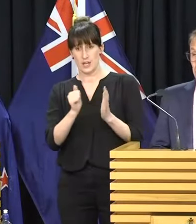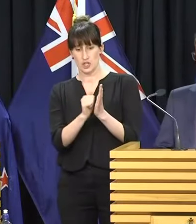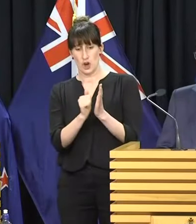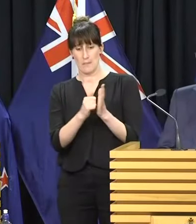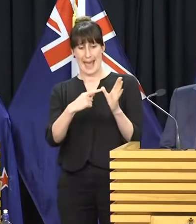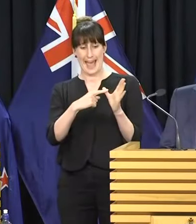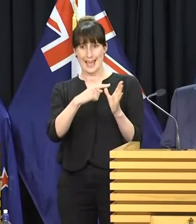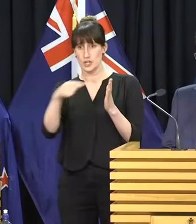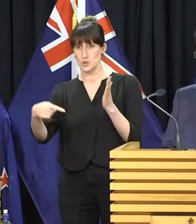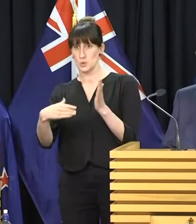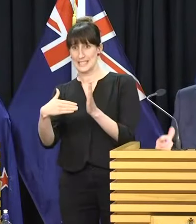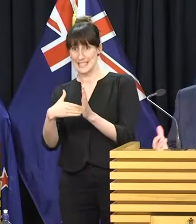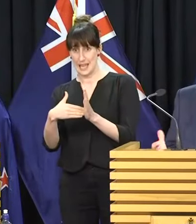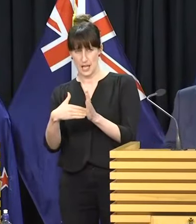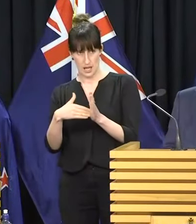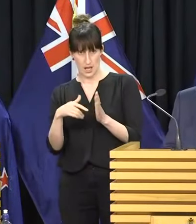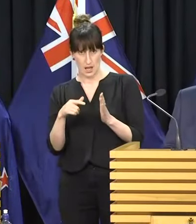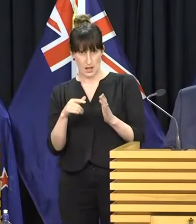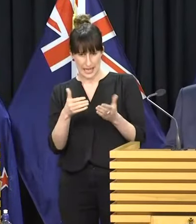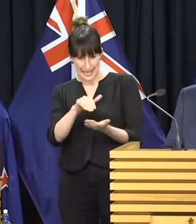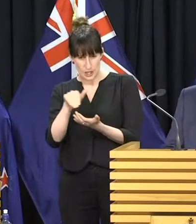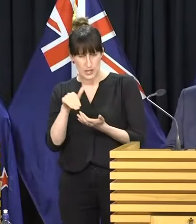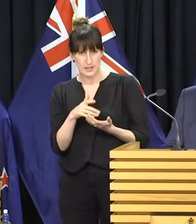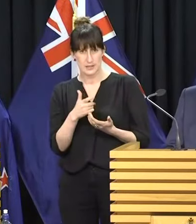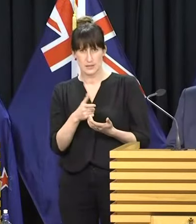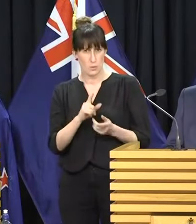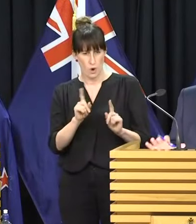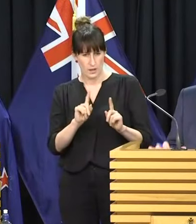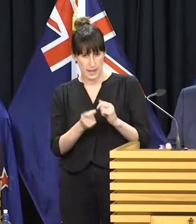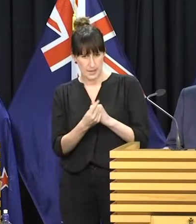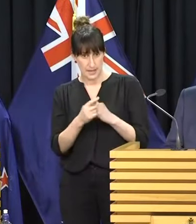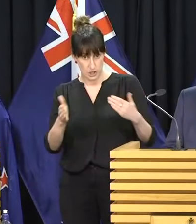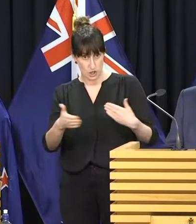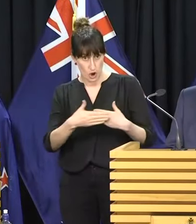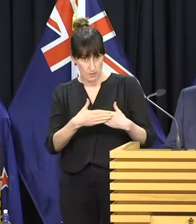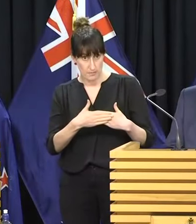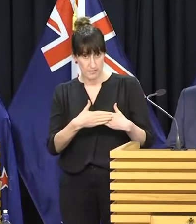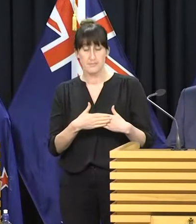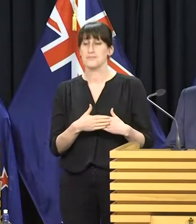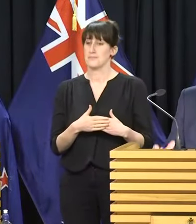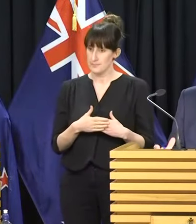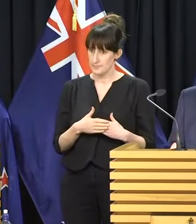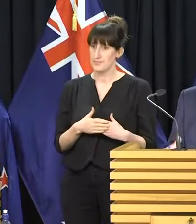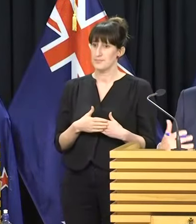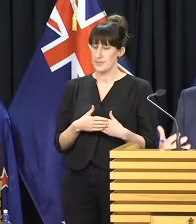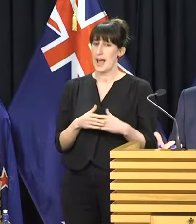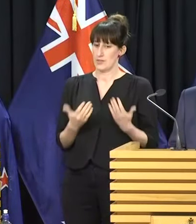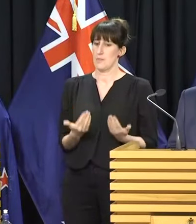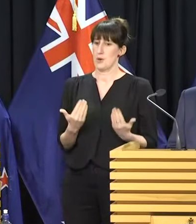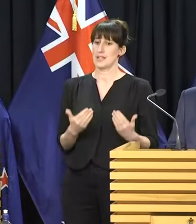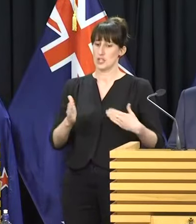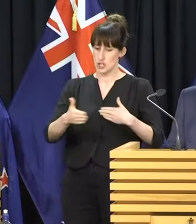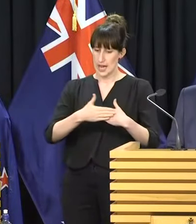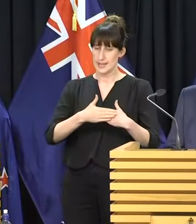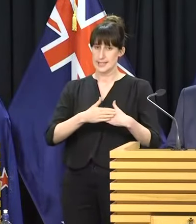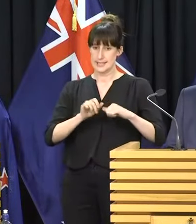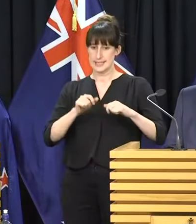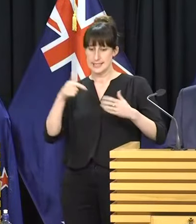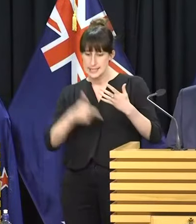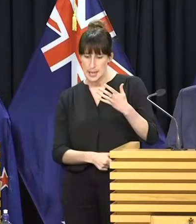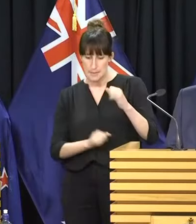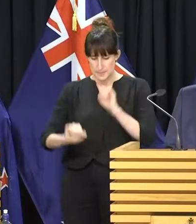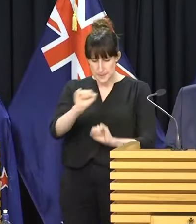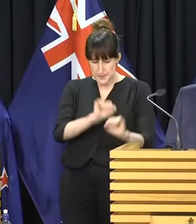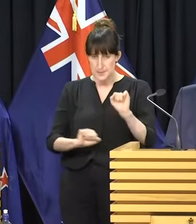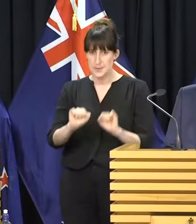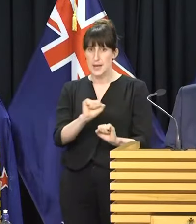Well, the public health unit would have done that, and the standard protocol is at a minimum to shut the premises and do a deep clean. But it may